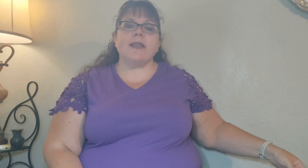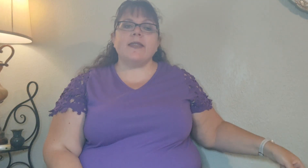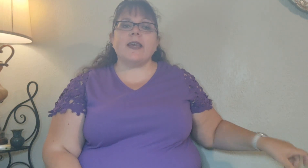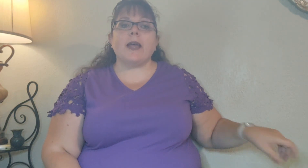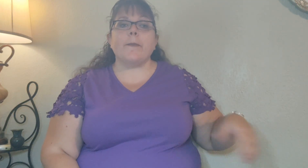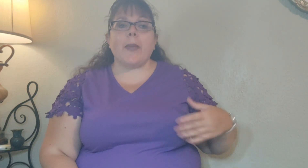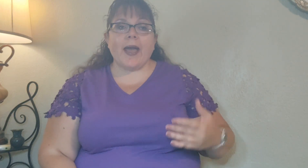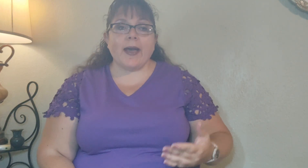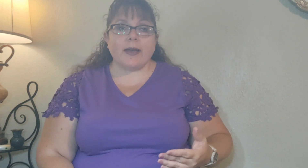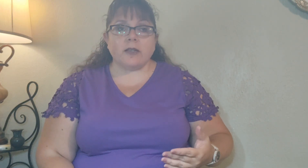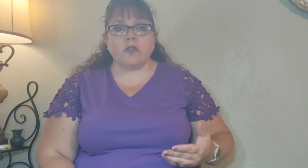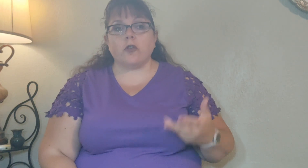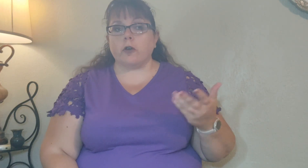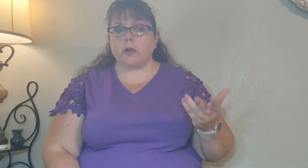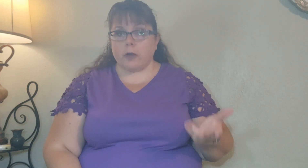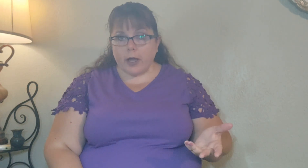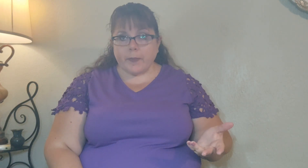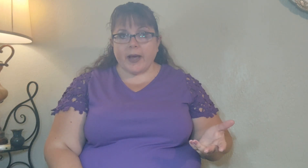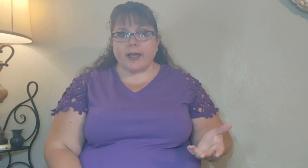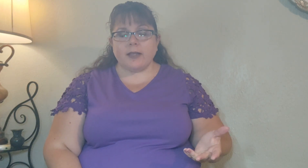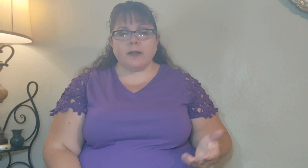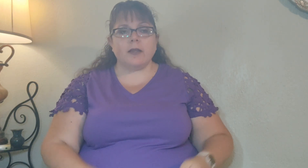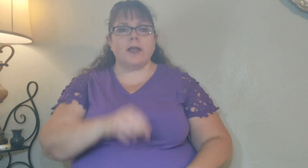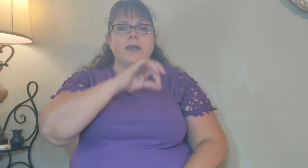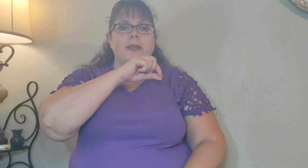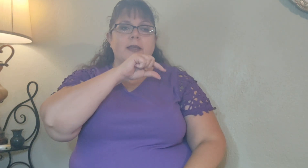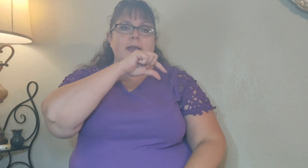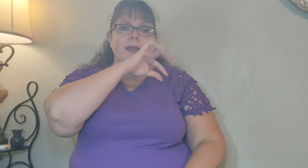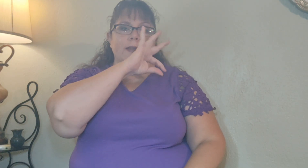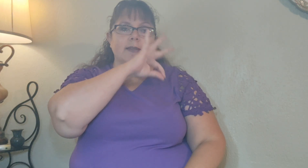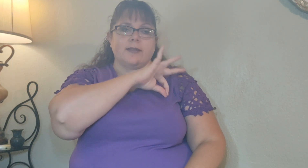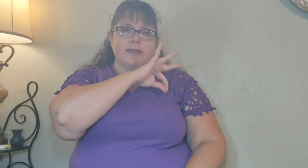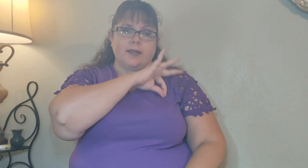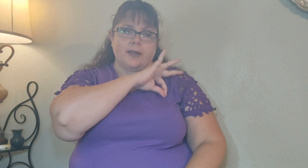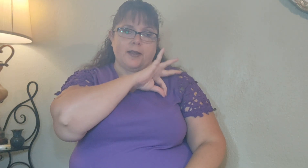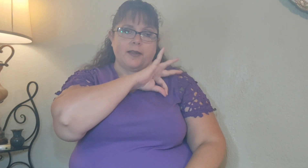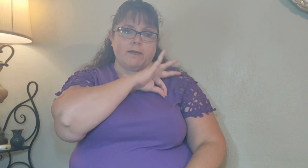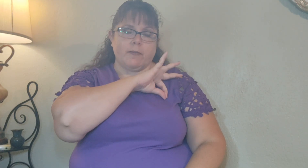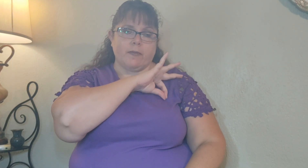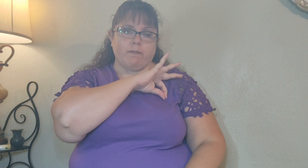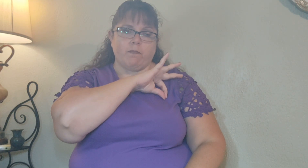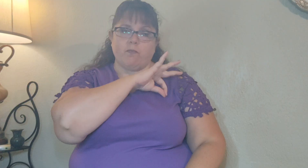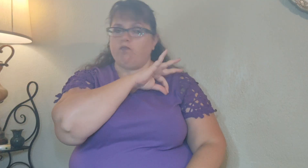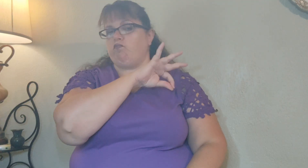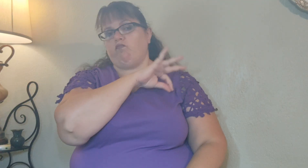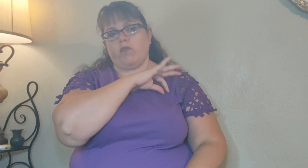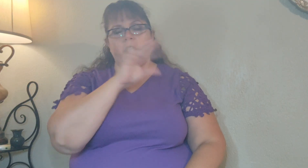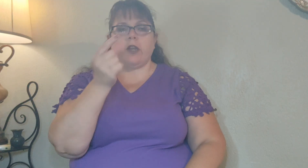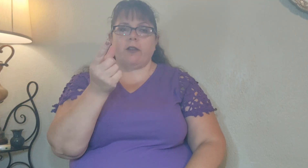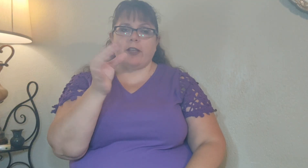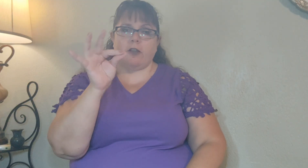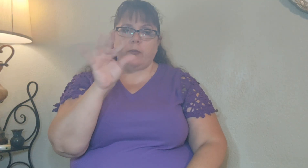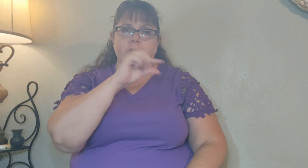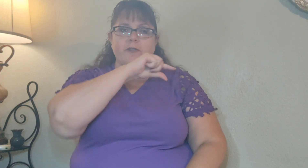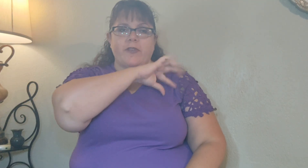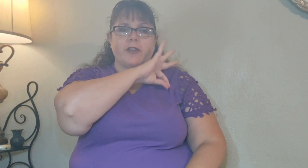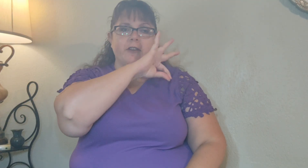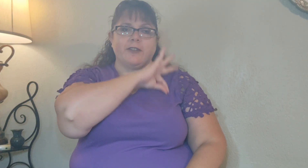And then a badge or a button is, you know, like your pointer